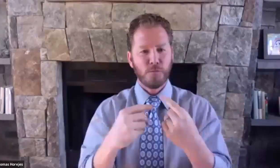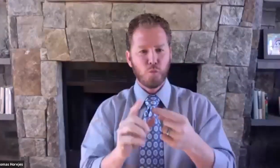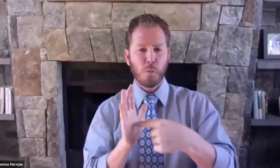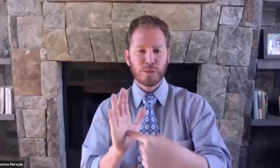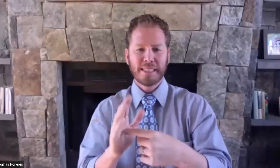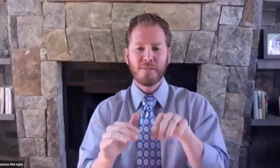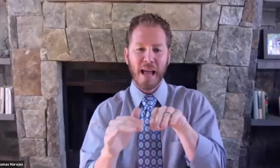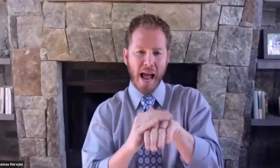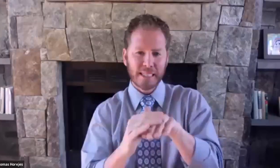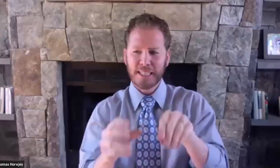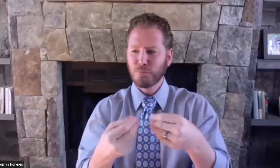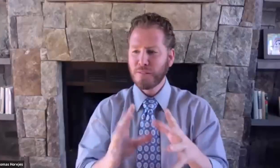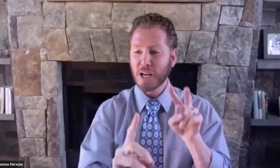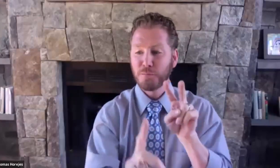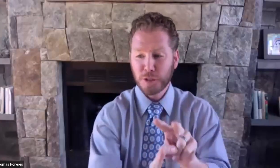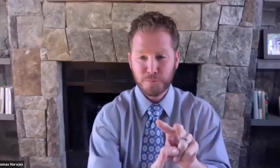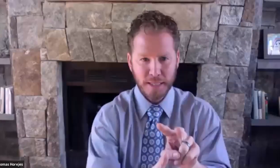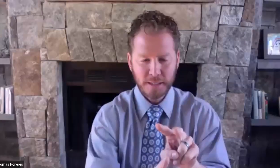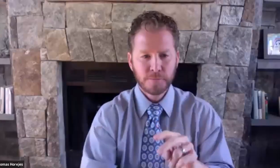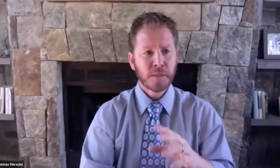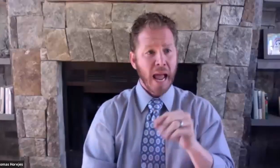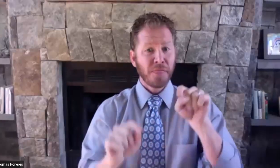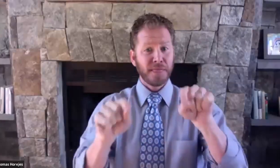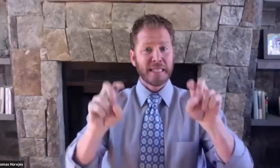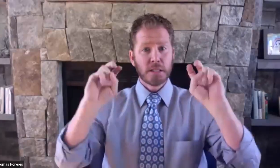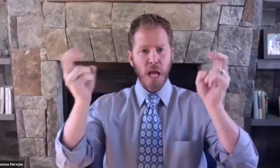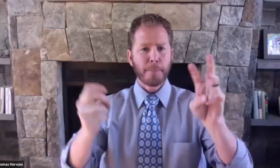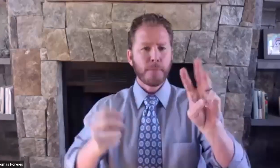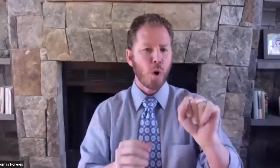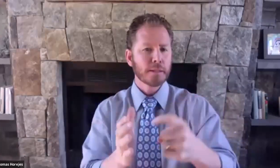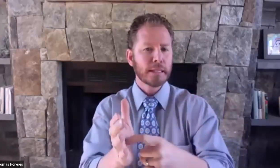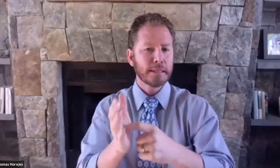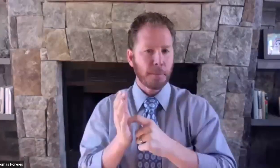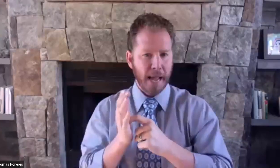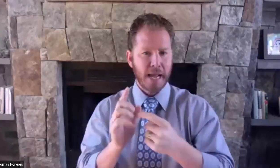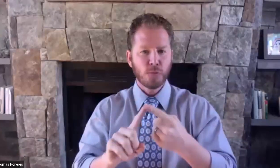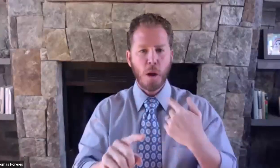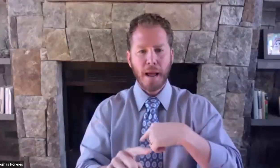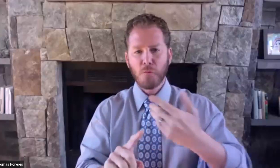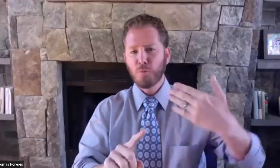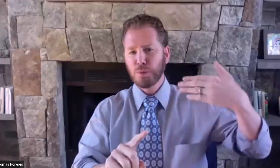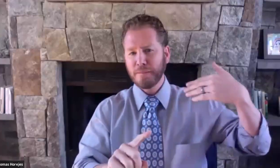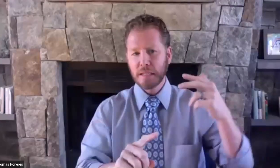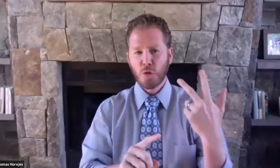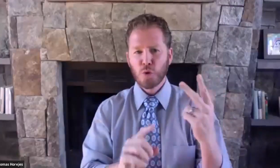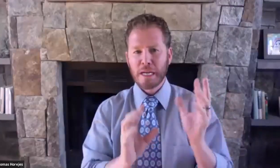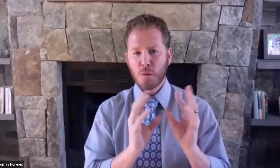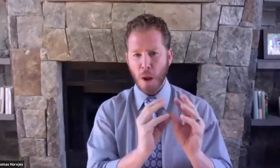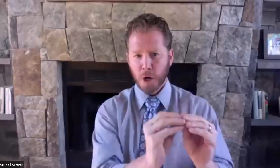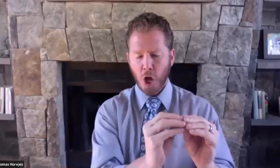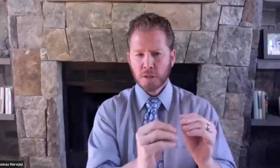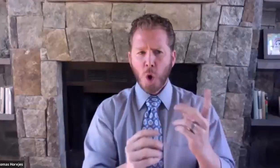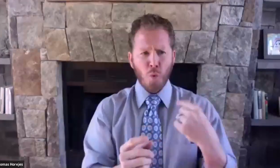four outstanding panelists that represent the accessibility provider's point of view. This was a